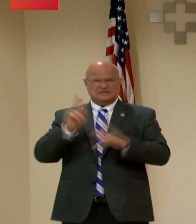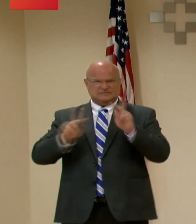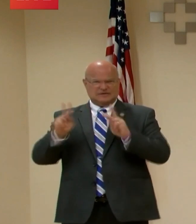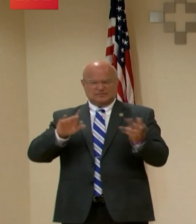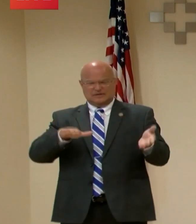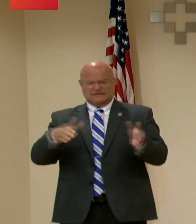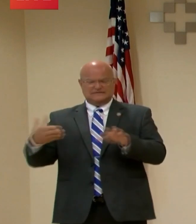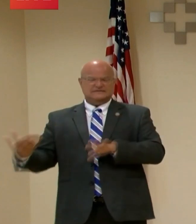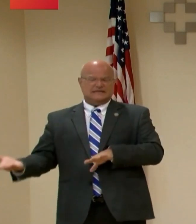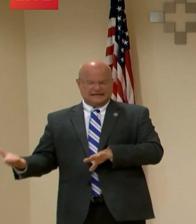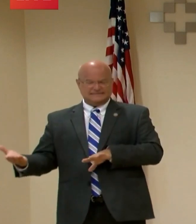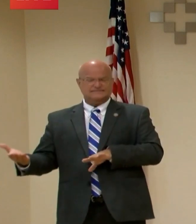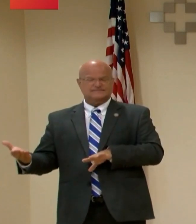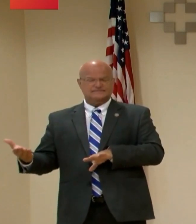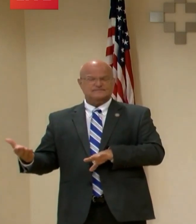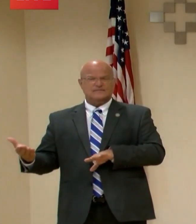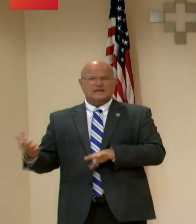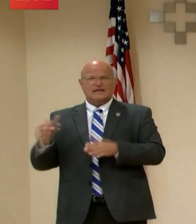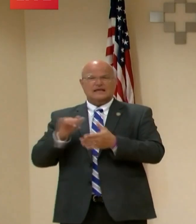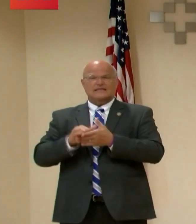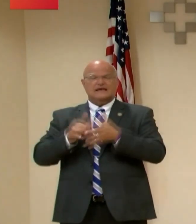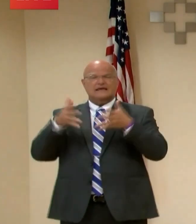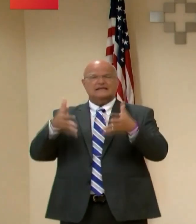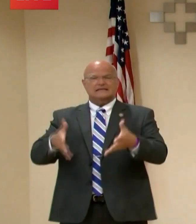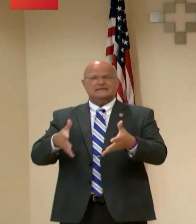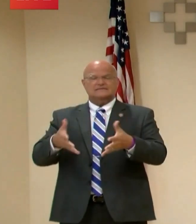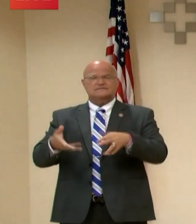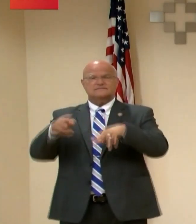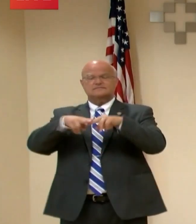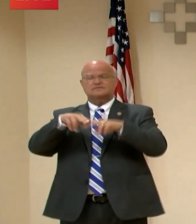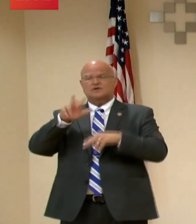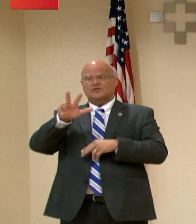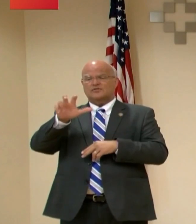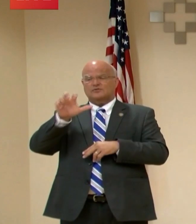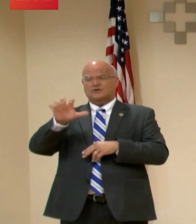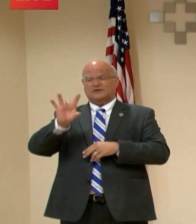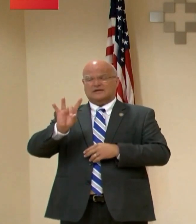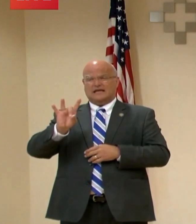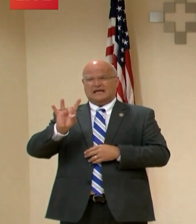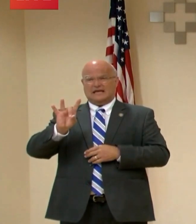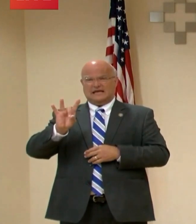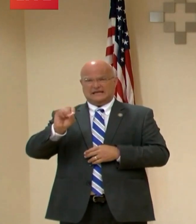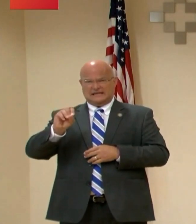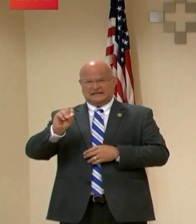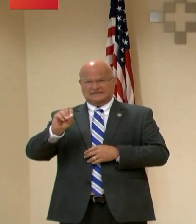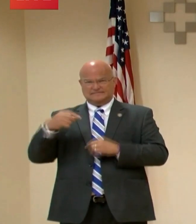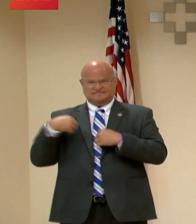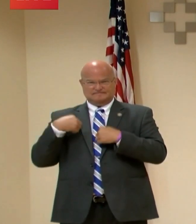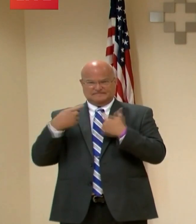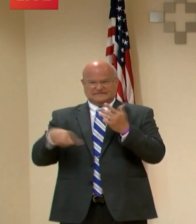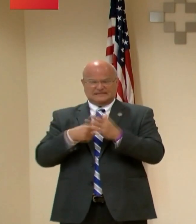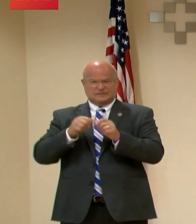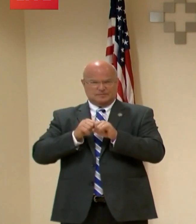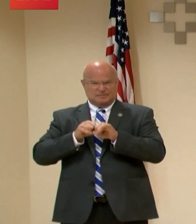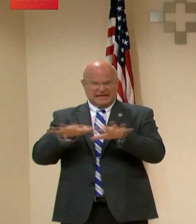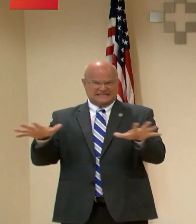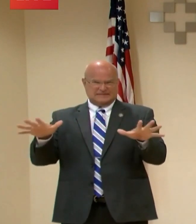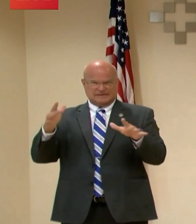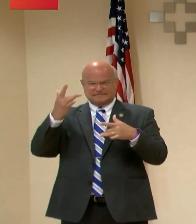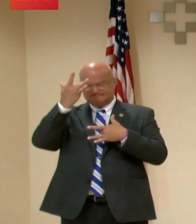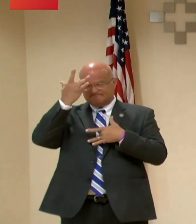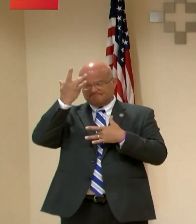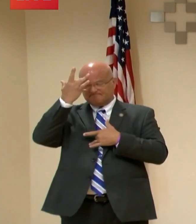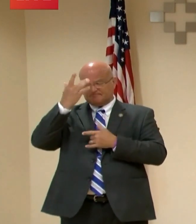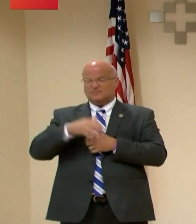that have succumbed to this virus, and that leaves our total at 380 through the course of this pandemic.